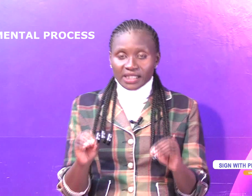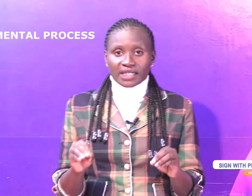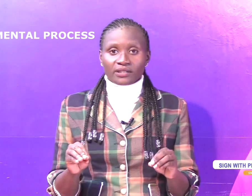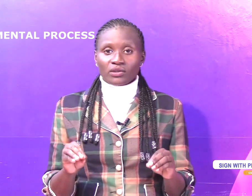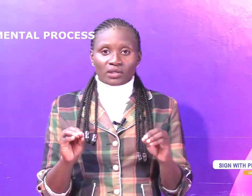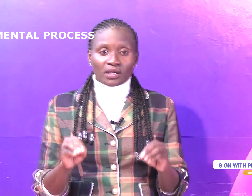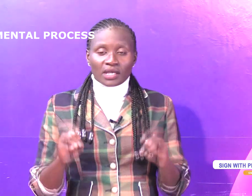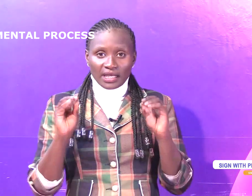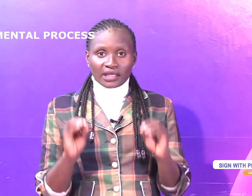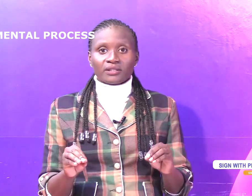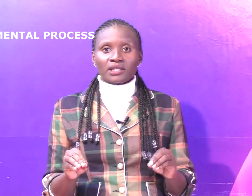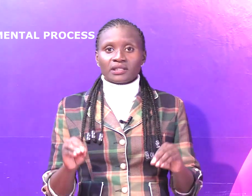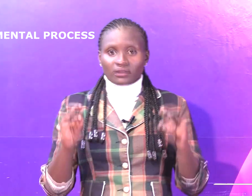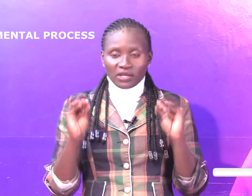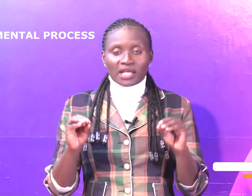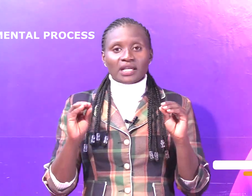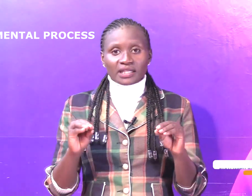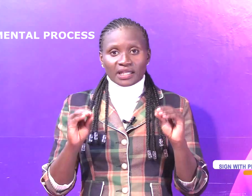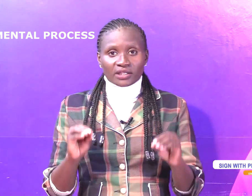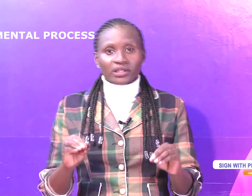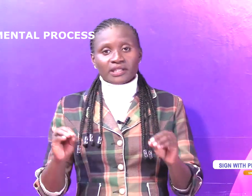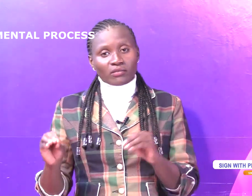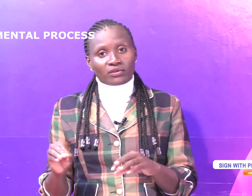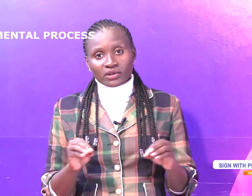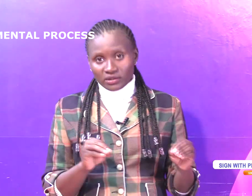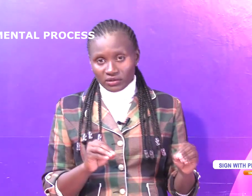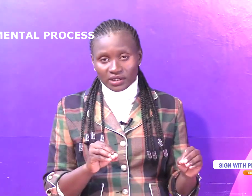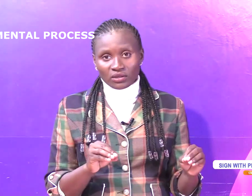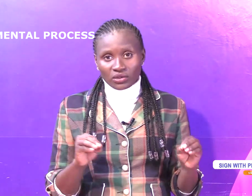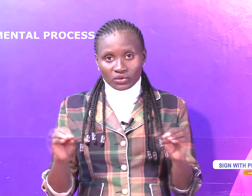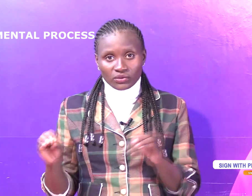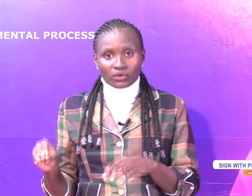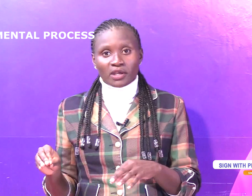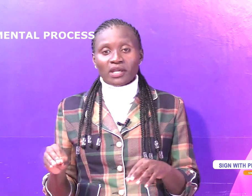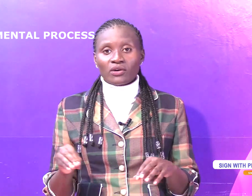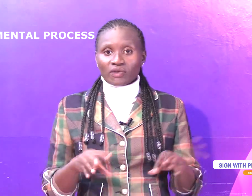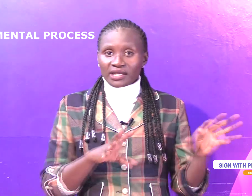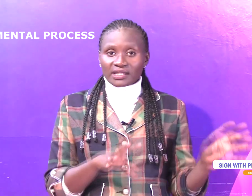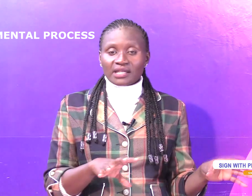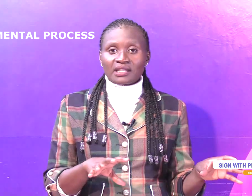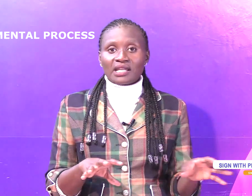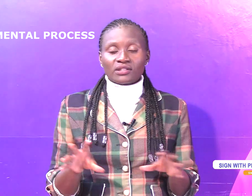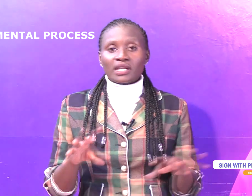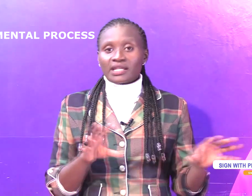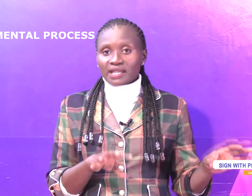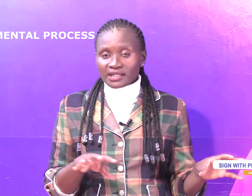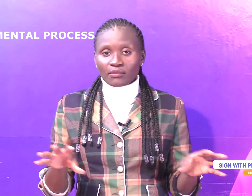You're illiterate. Being an illiterate, someone who has not gone to school maybe, or does not understand some of the things.